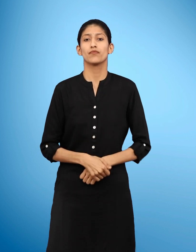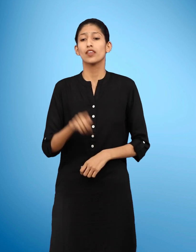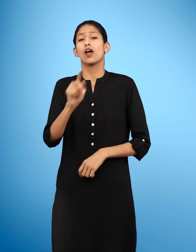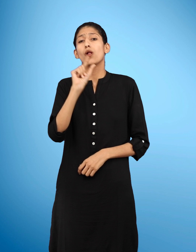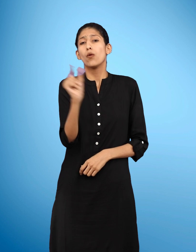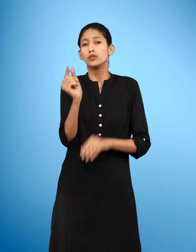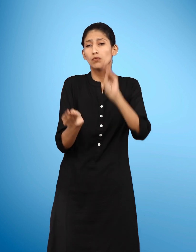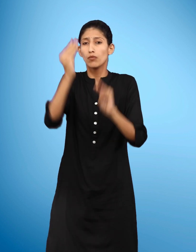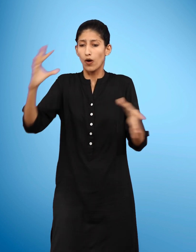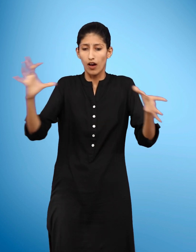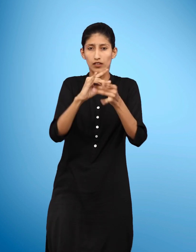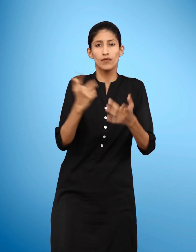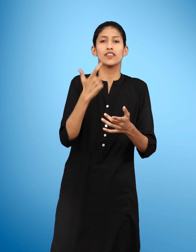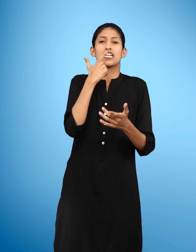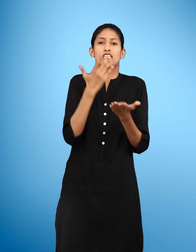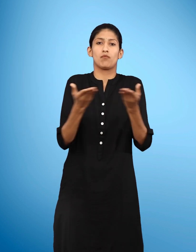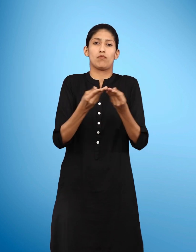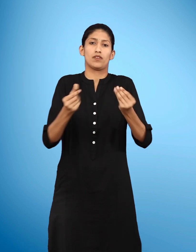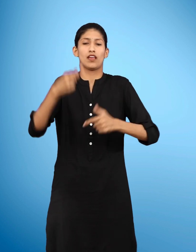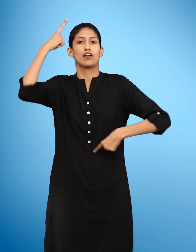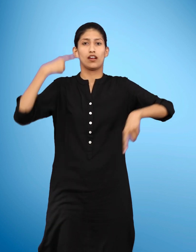These were used by traders along the Silk Route.